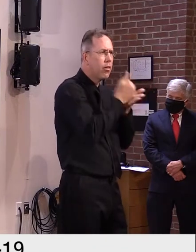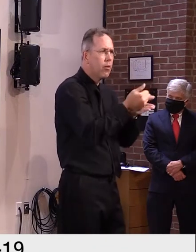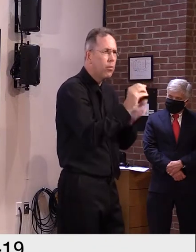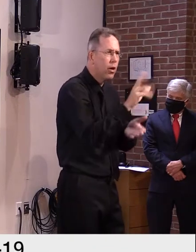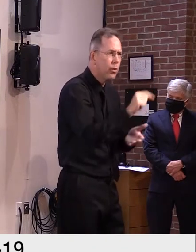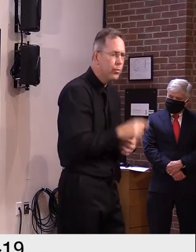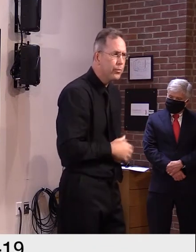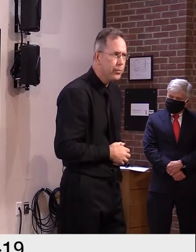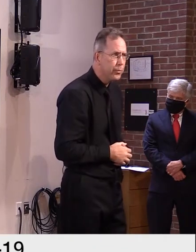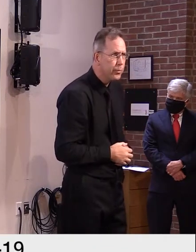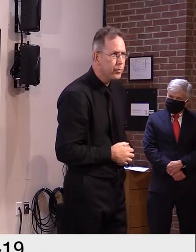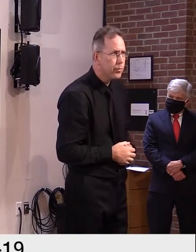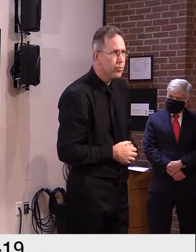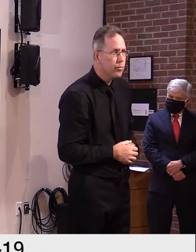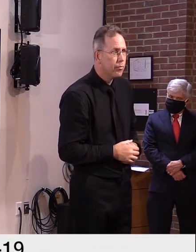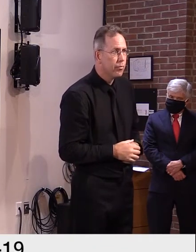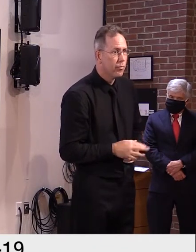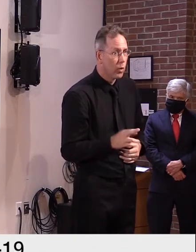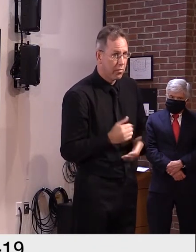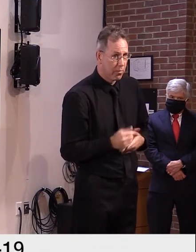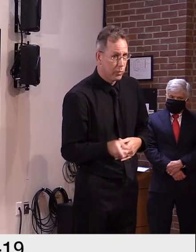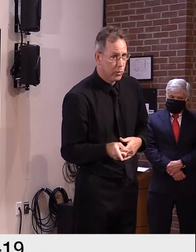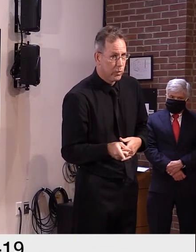All right, hope that helps. Thank you very